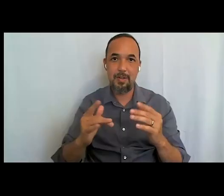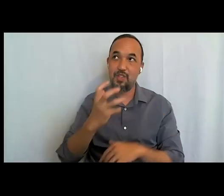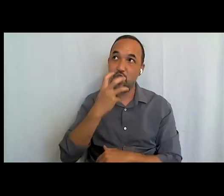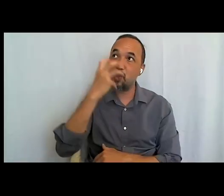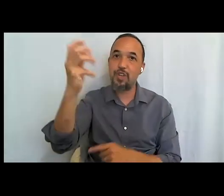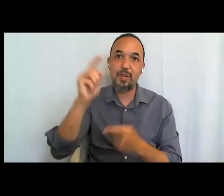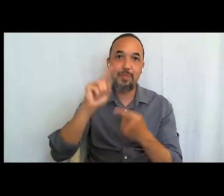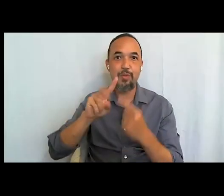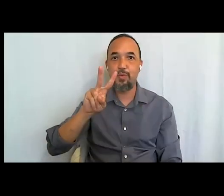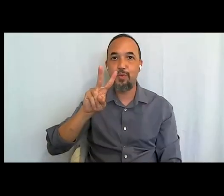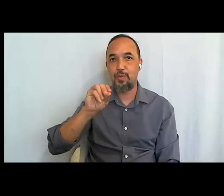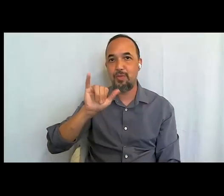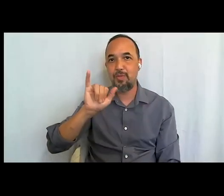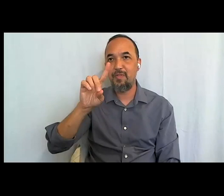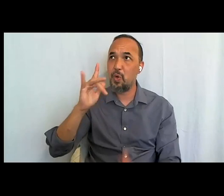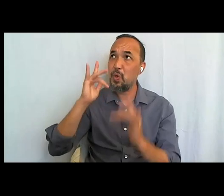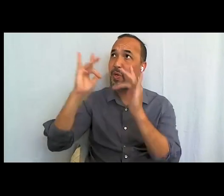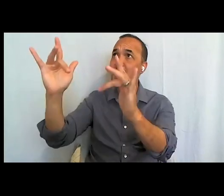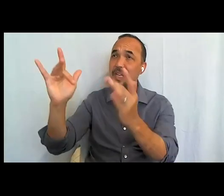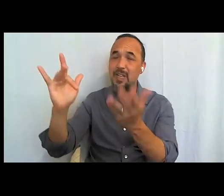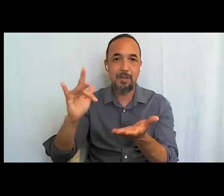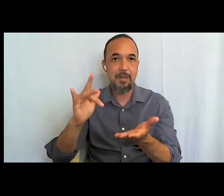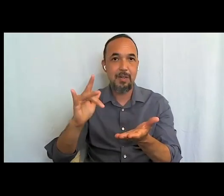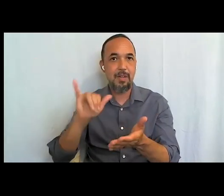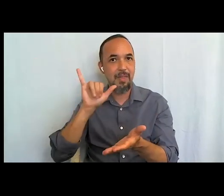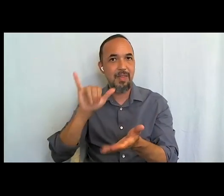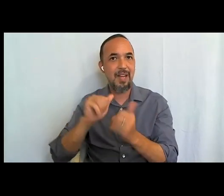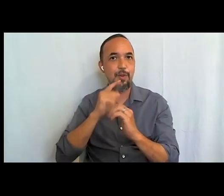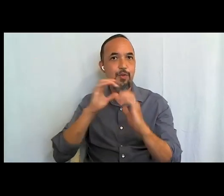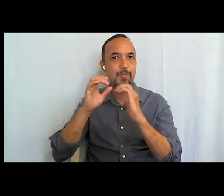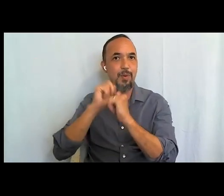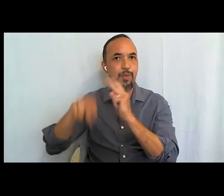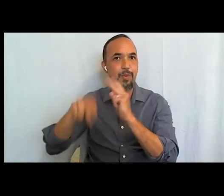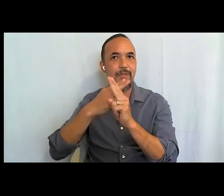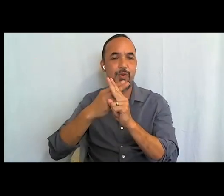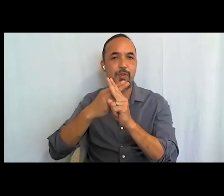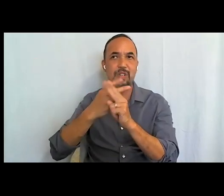absorbs all of it into the darkness.